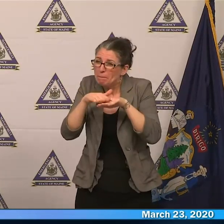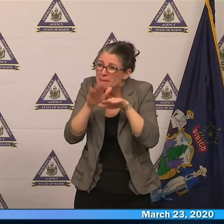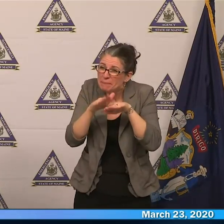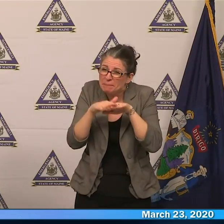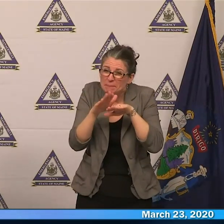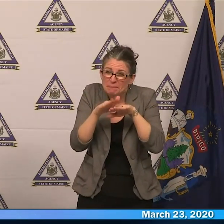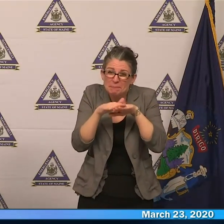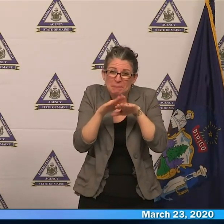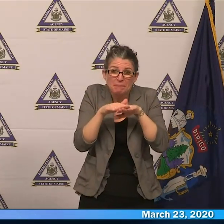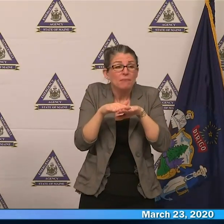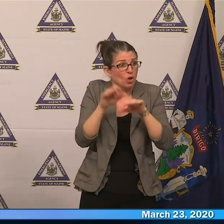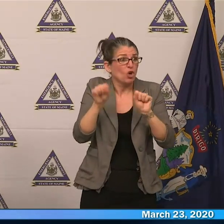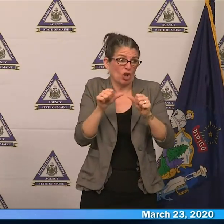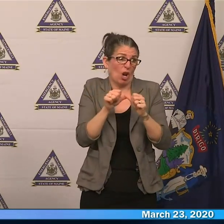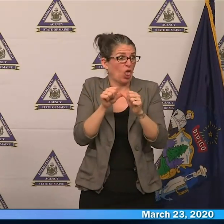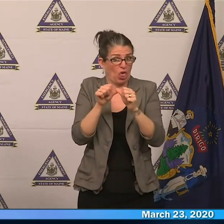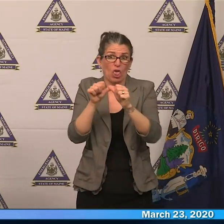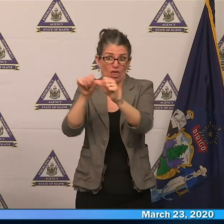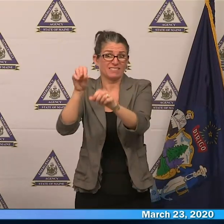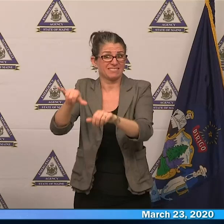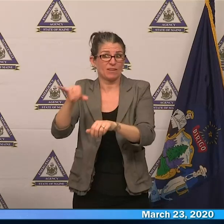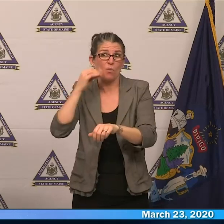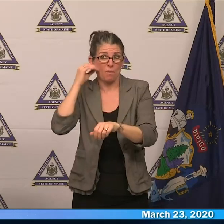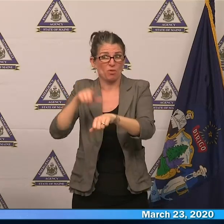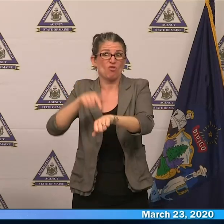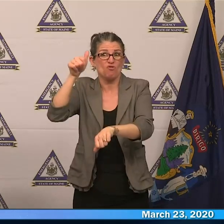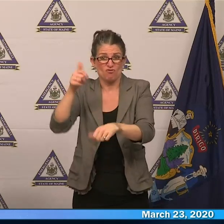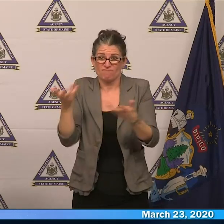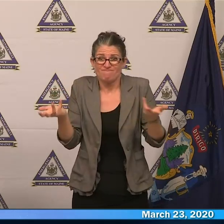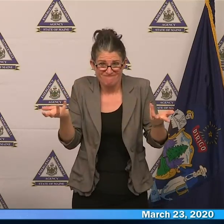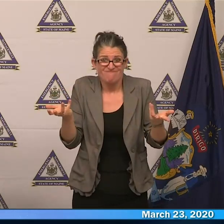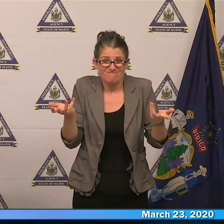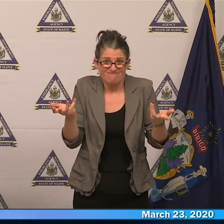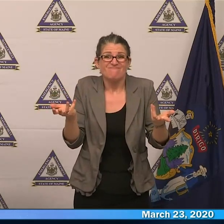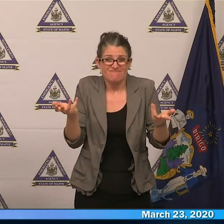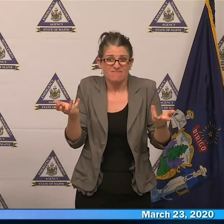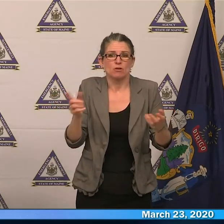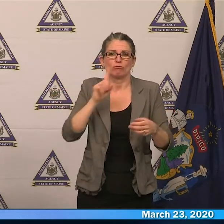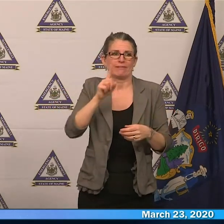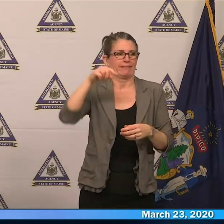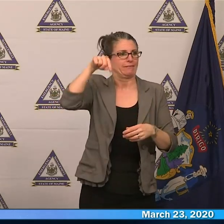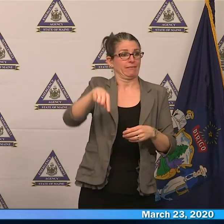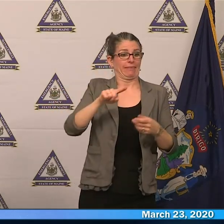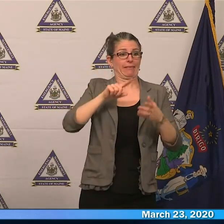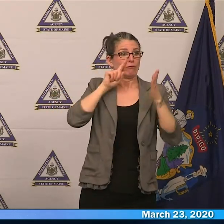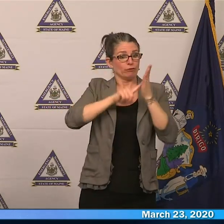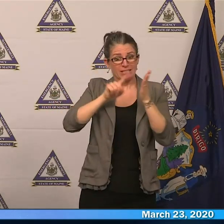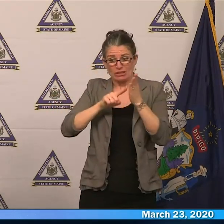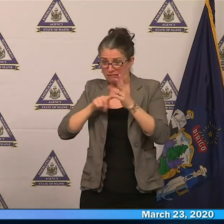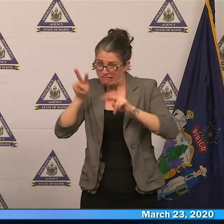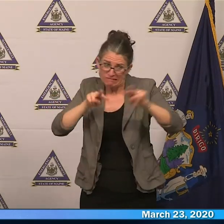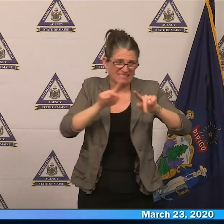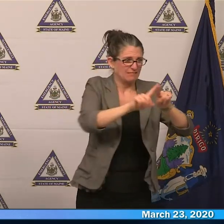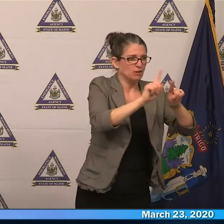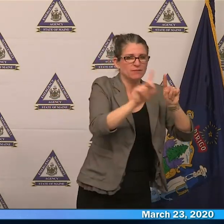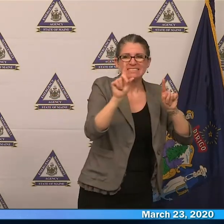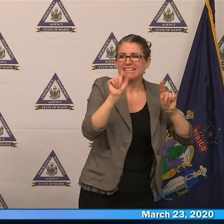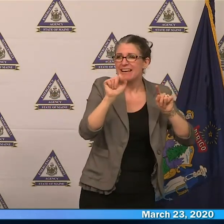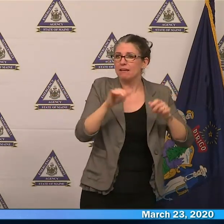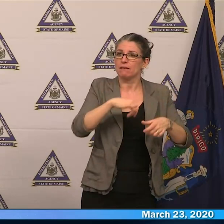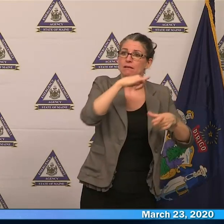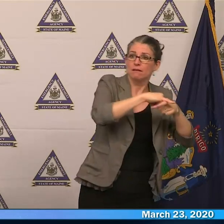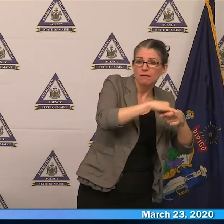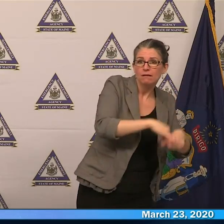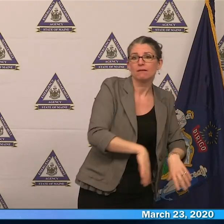have some good detectable data is several days after any of these measures are put into place.